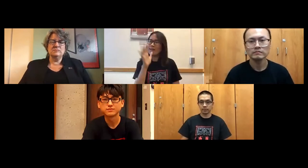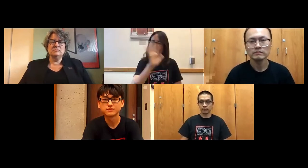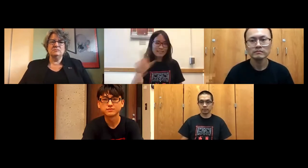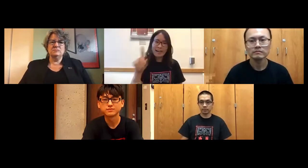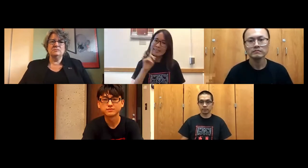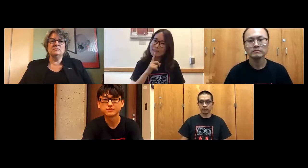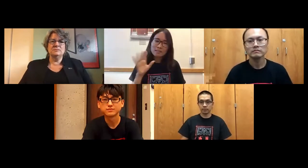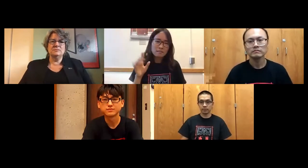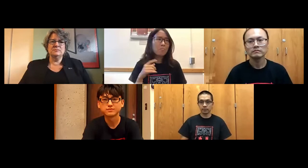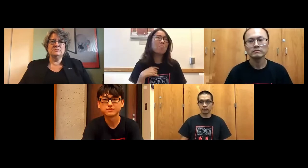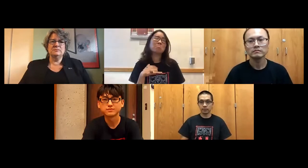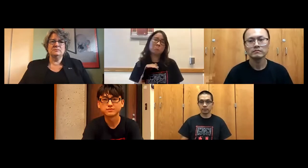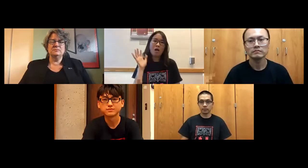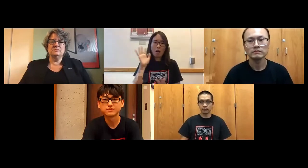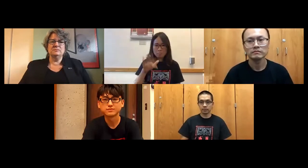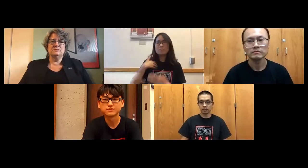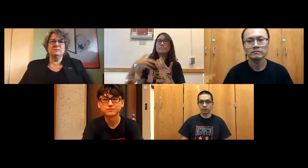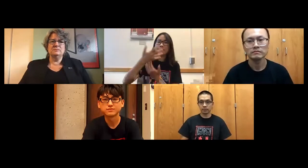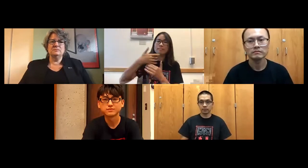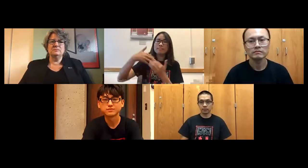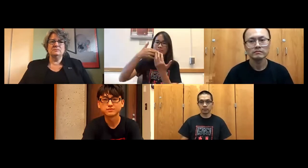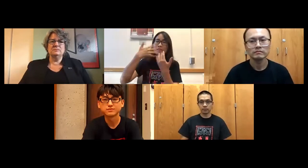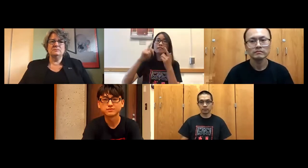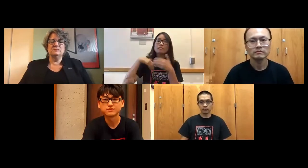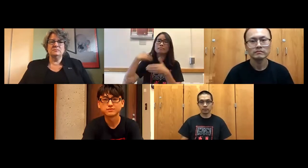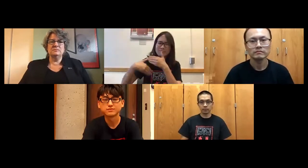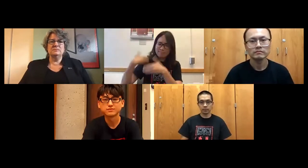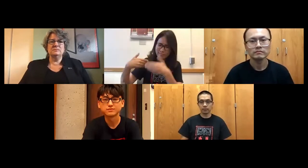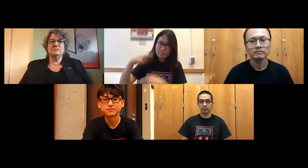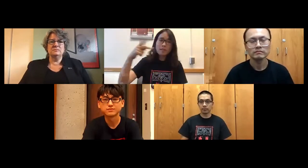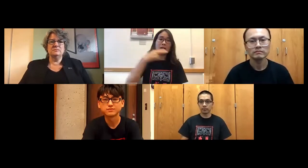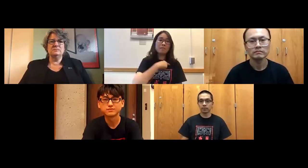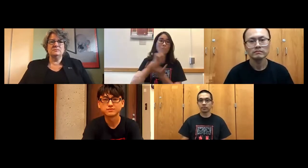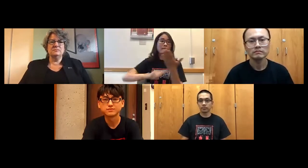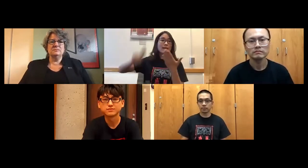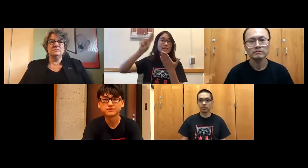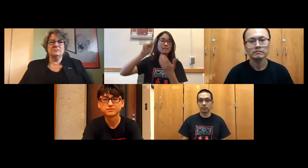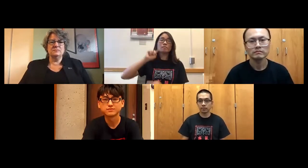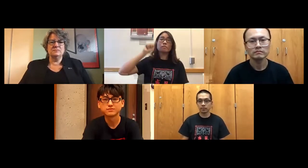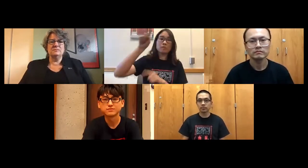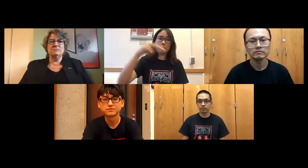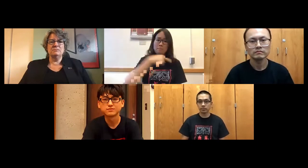rest of my family would speak because they are not deaf, but we were able to get along